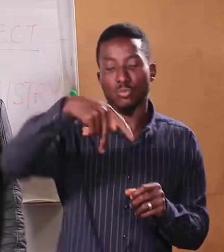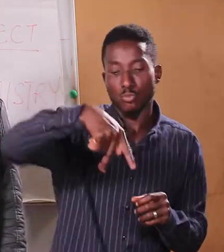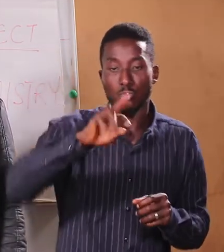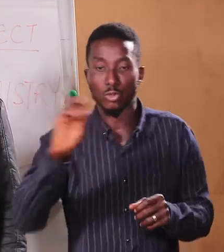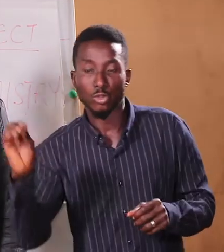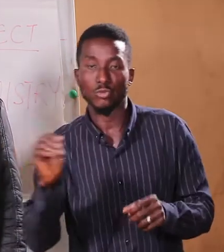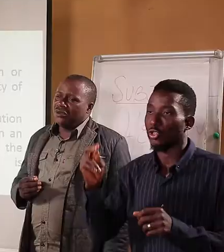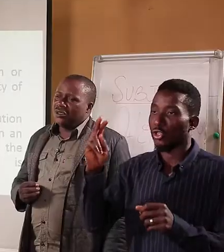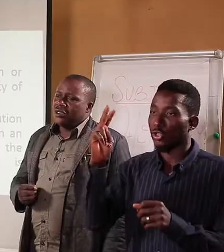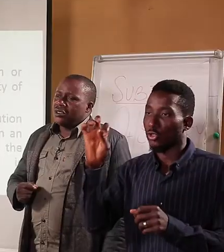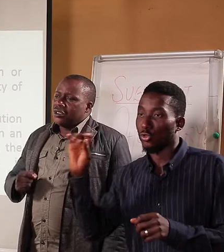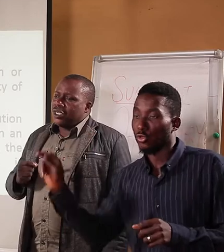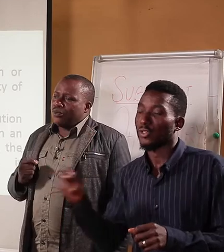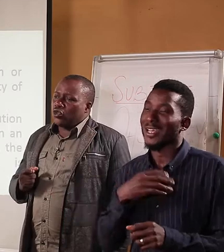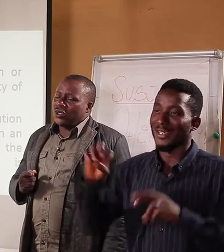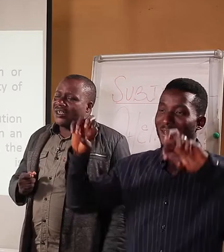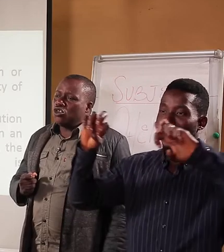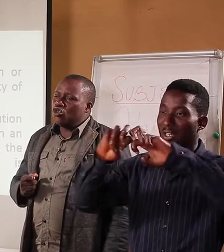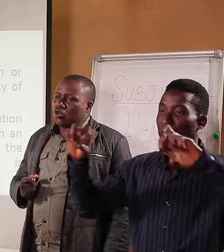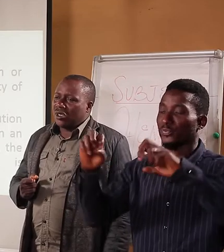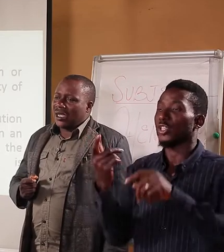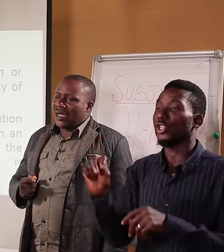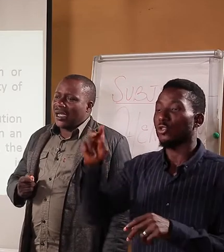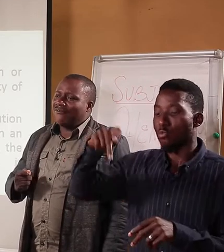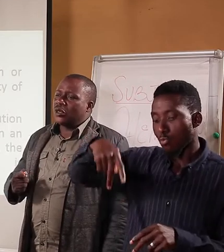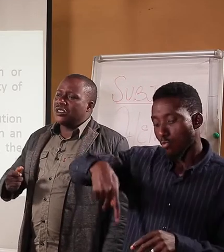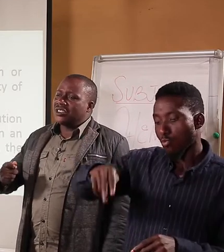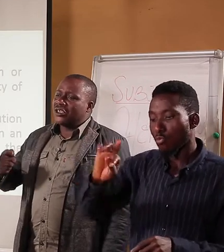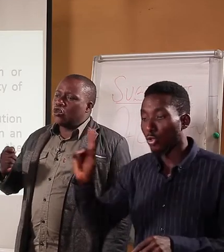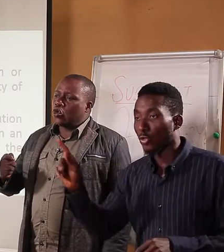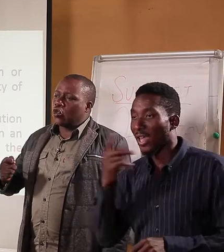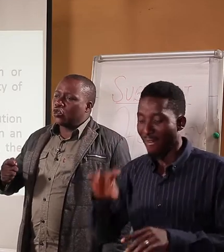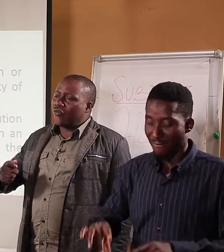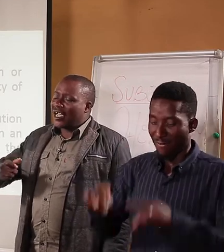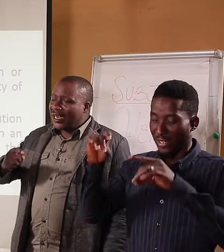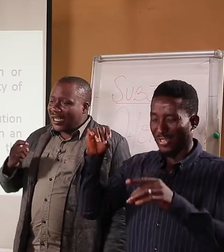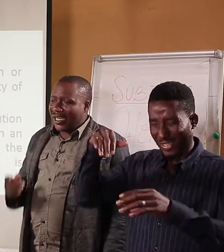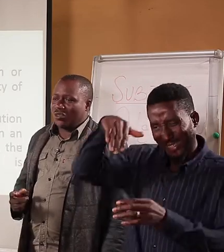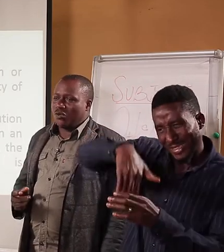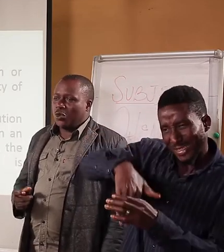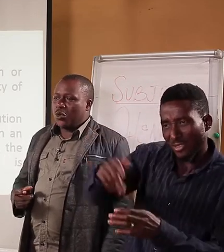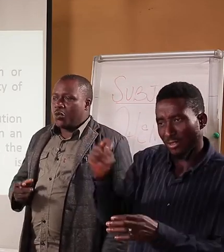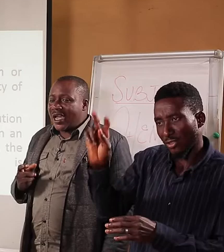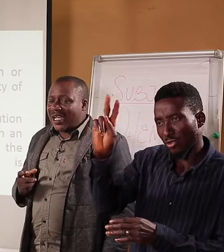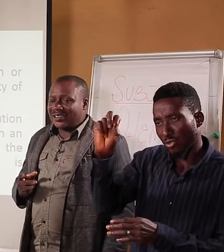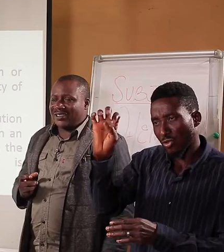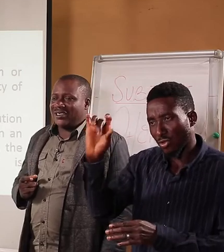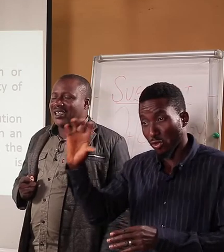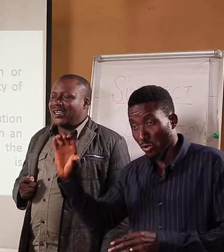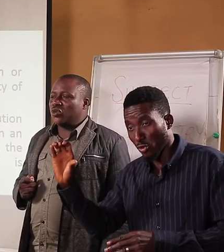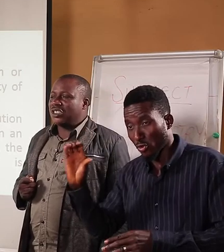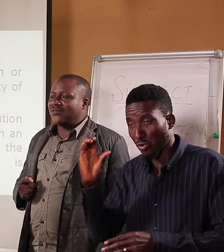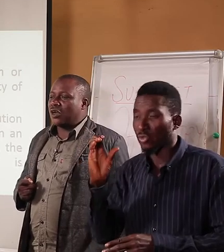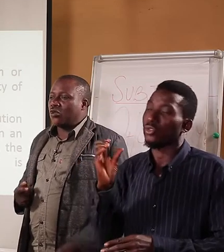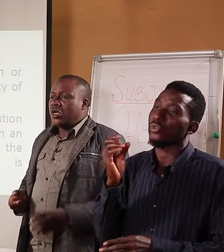and electron. The proton and the neutron are found inside the nucleus of an atom, whereas